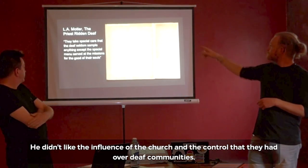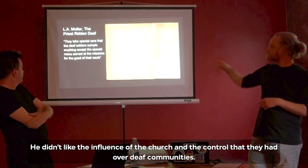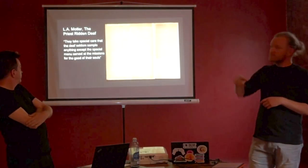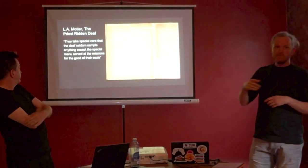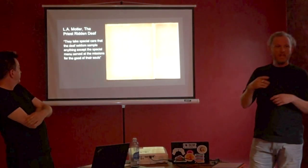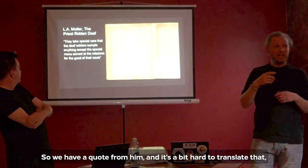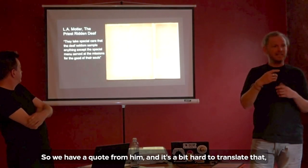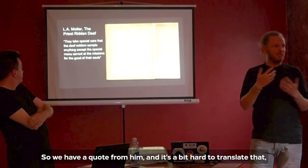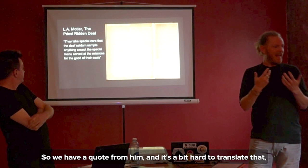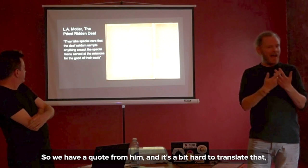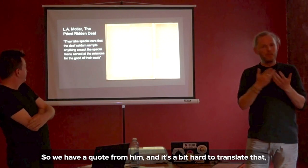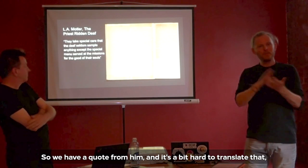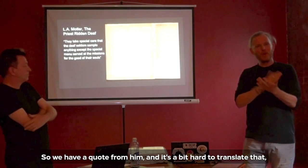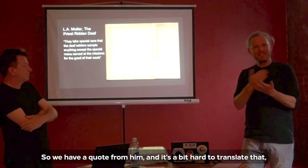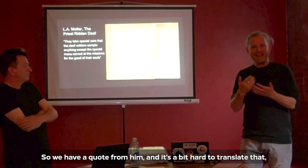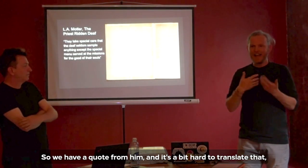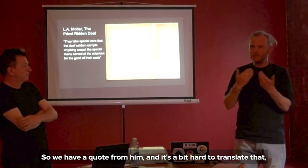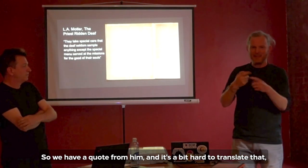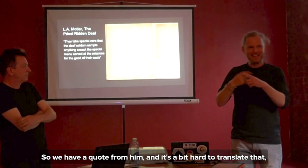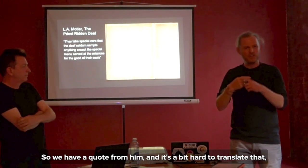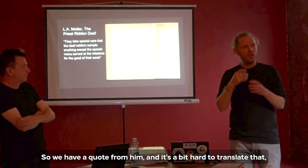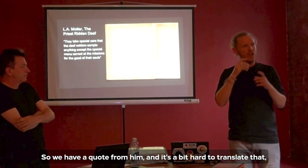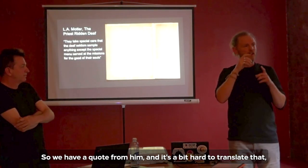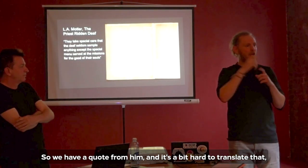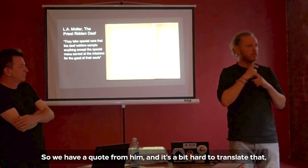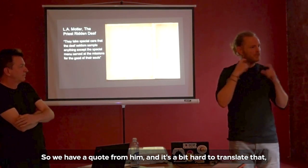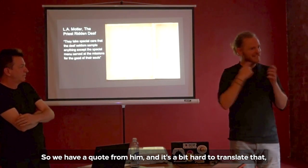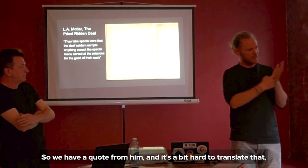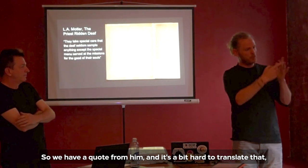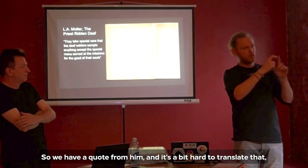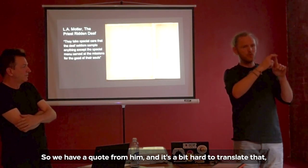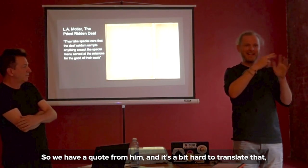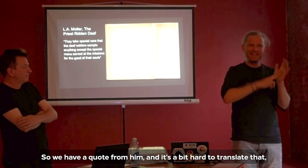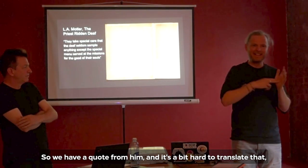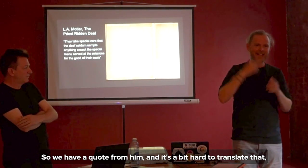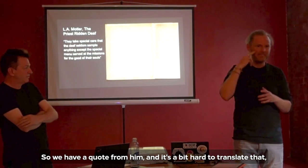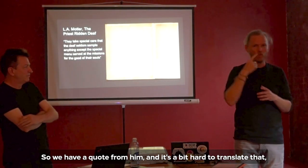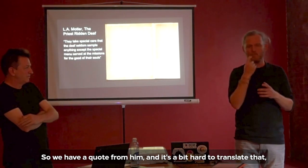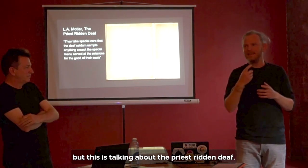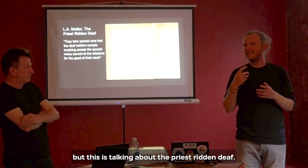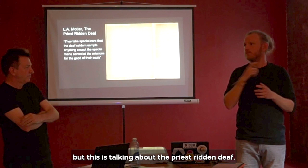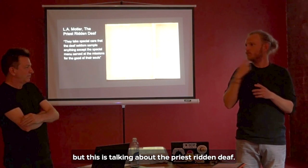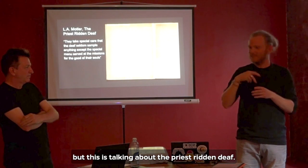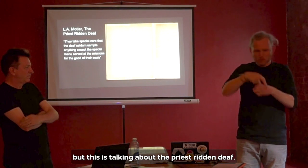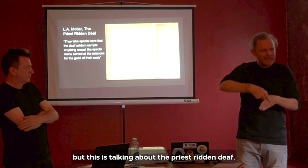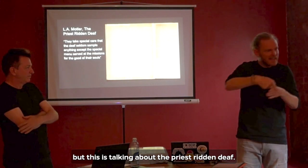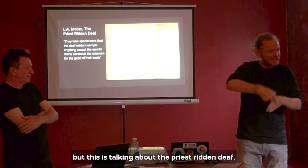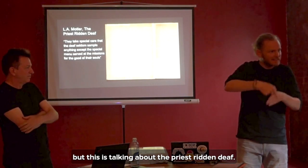communities. So we have a quote from him, and it's a bit hard to translate that, but this is talking about